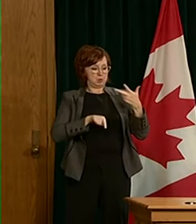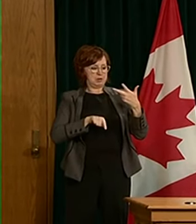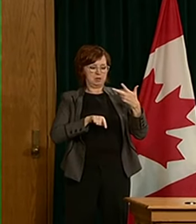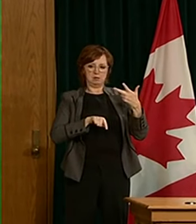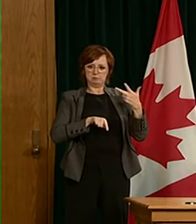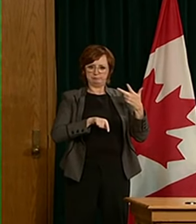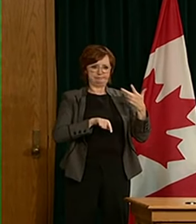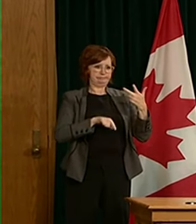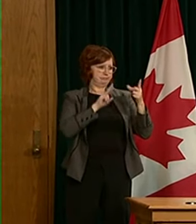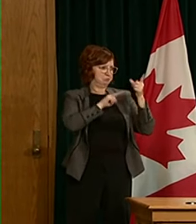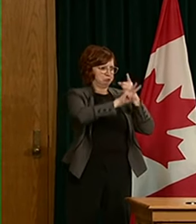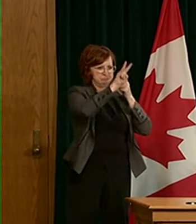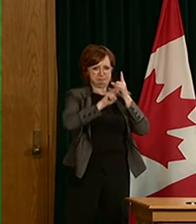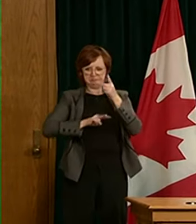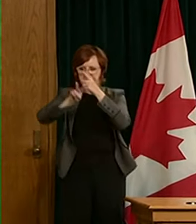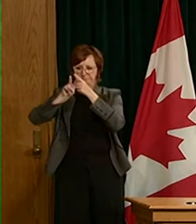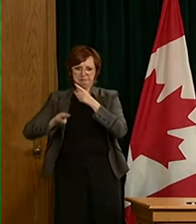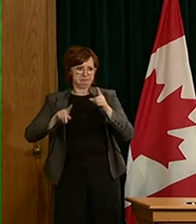of caseloads and different